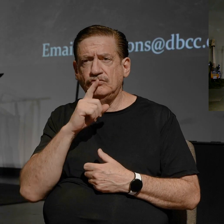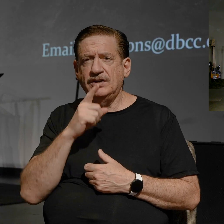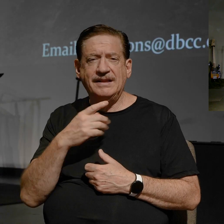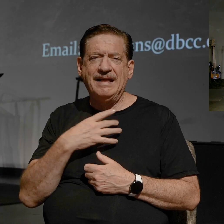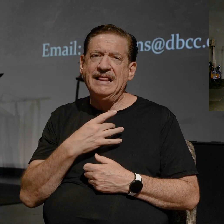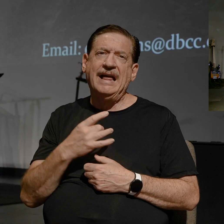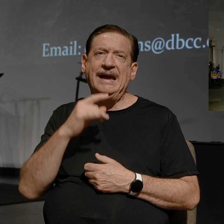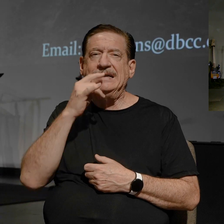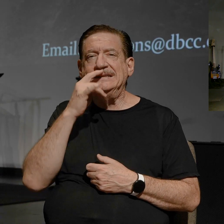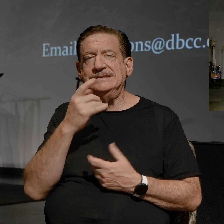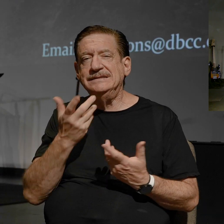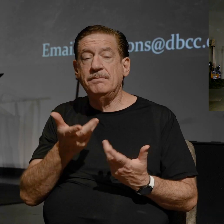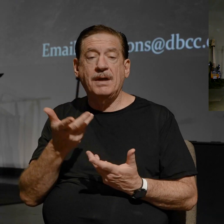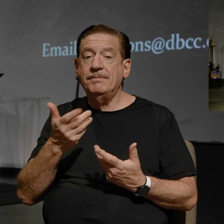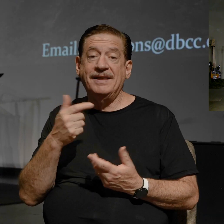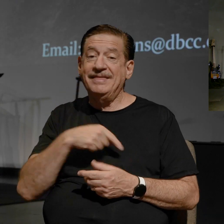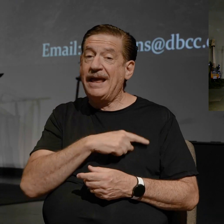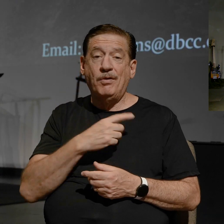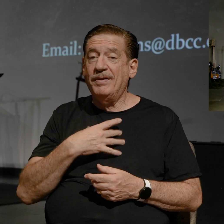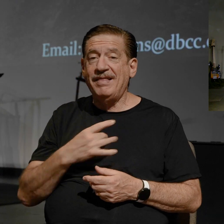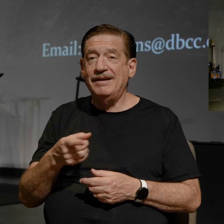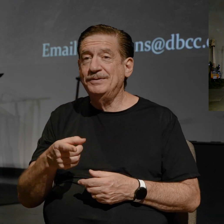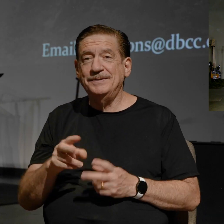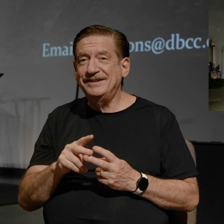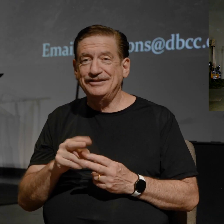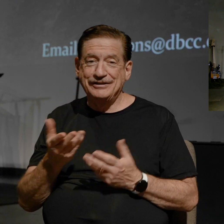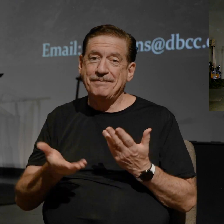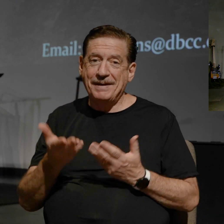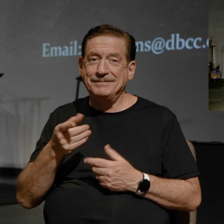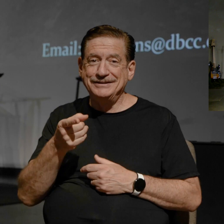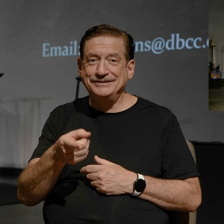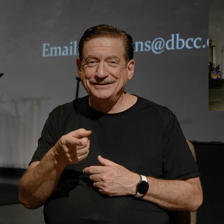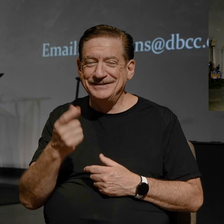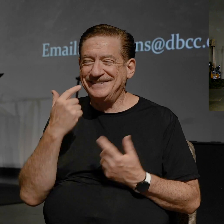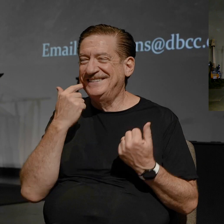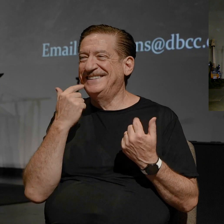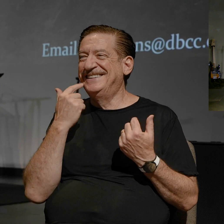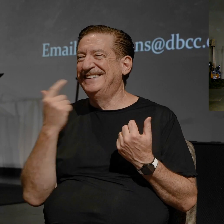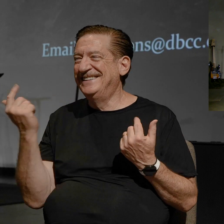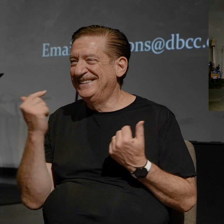like kids. Well, they probably don't like you either, so it's mutual. And you'll have a great time.